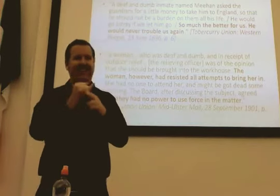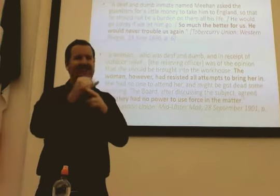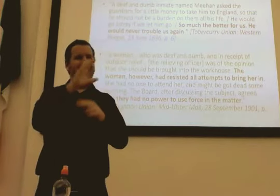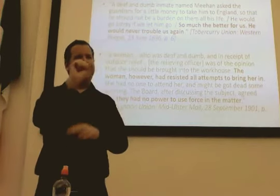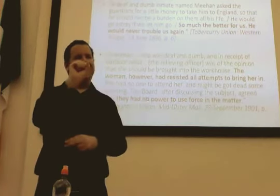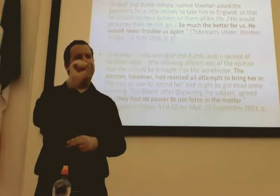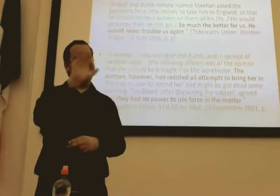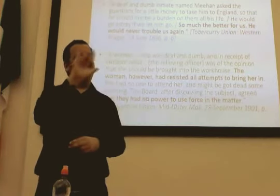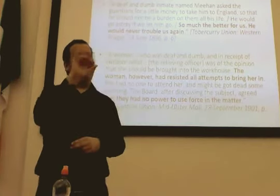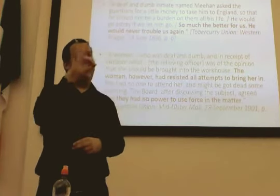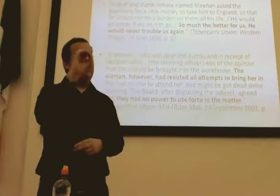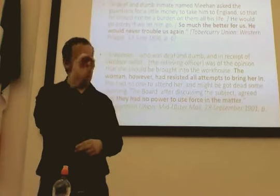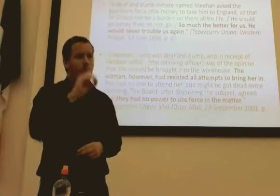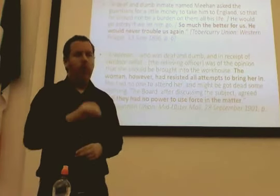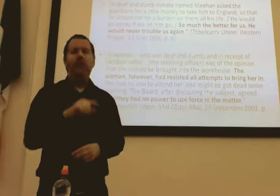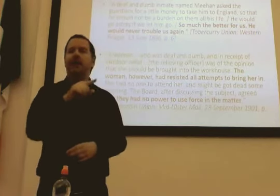And this is an example from Tubbercurry in Sligo,